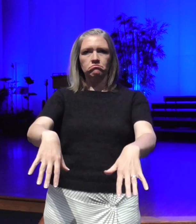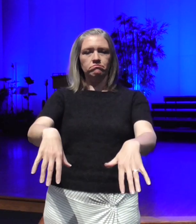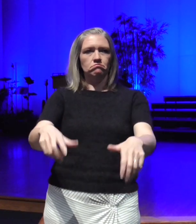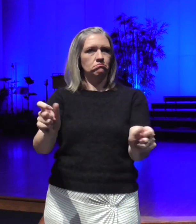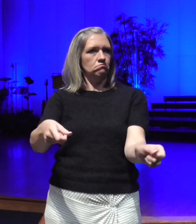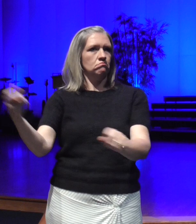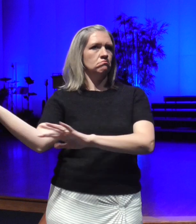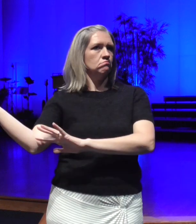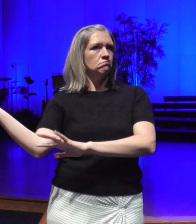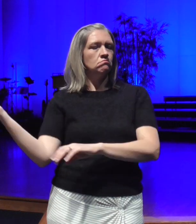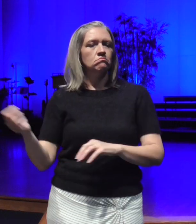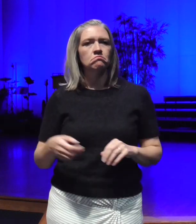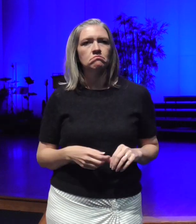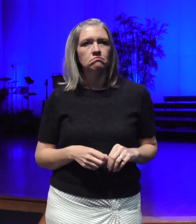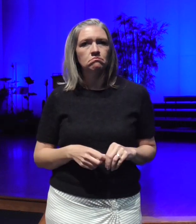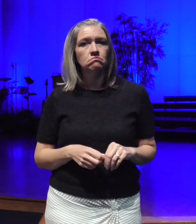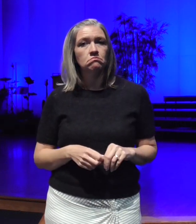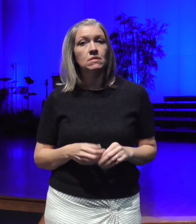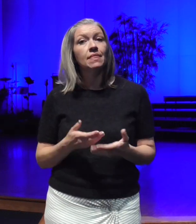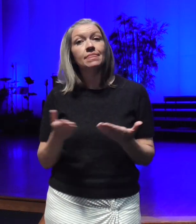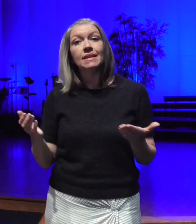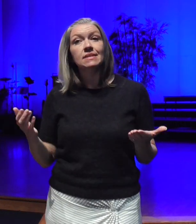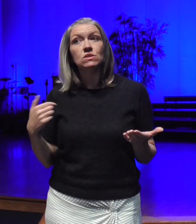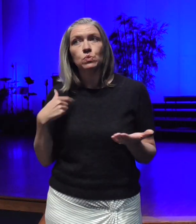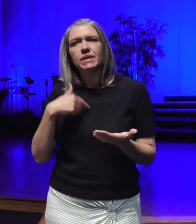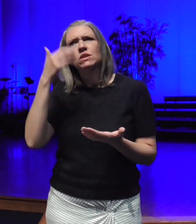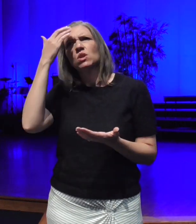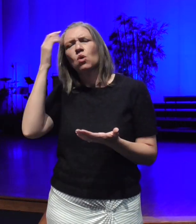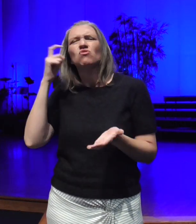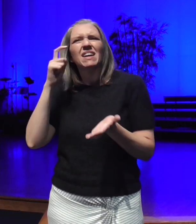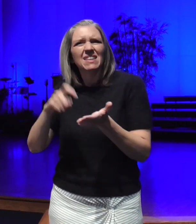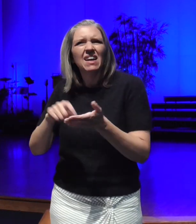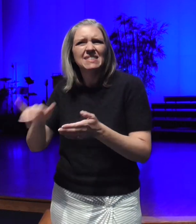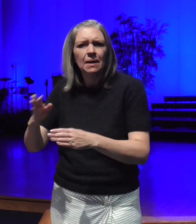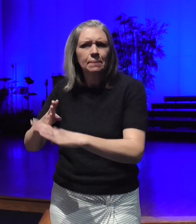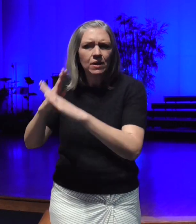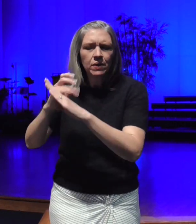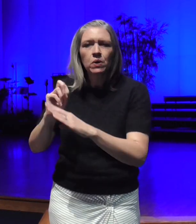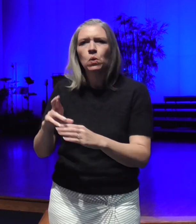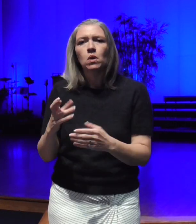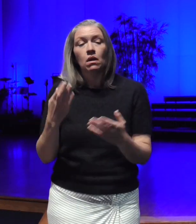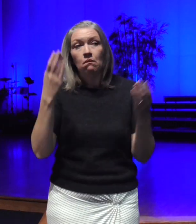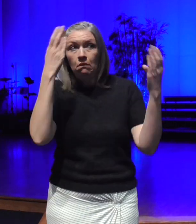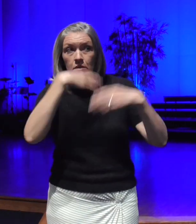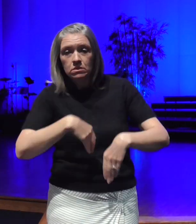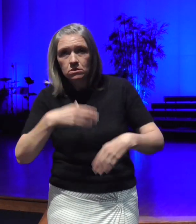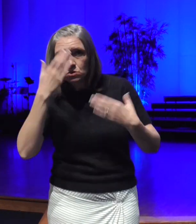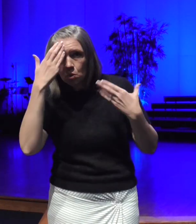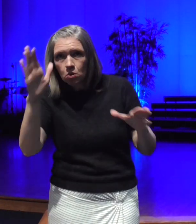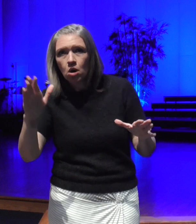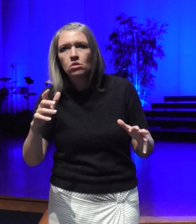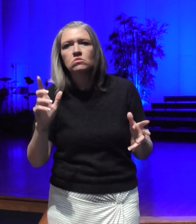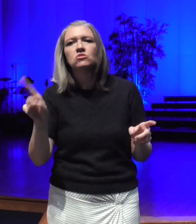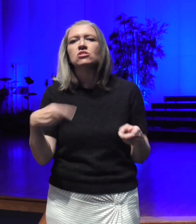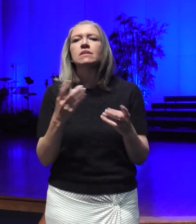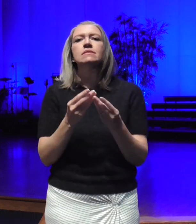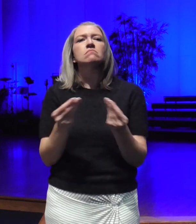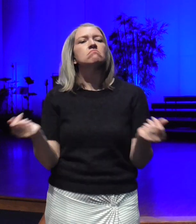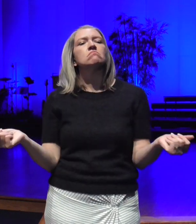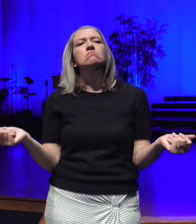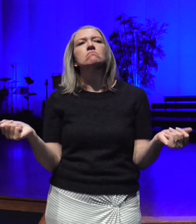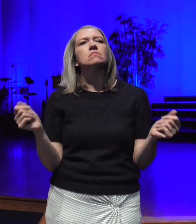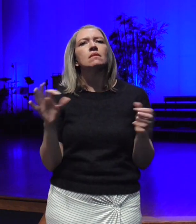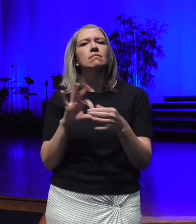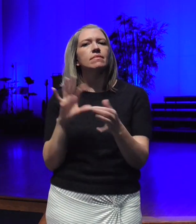go. The ones we know about and even the ones we don't totally know about. For we poise ourselves in